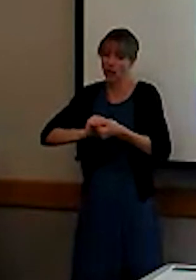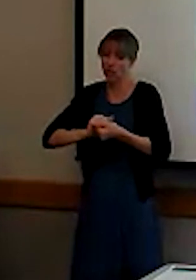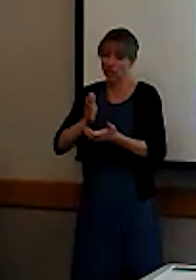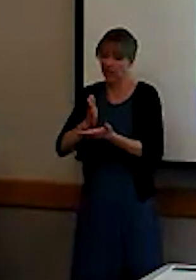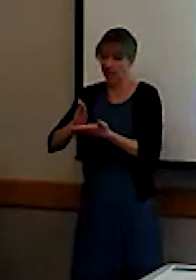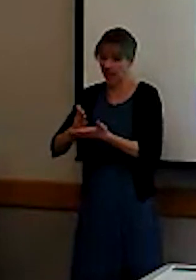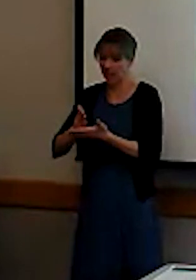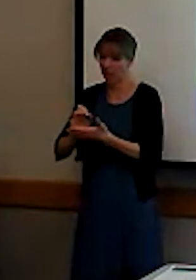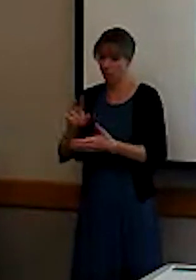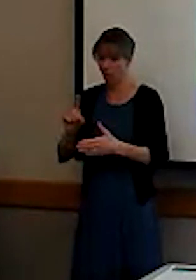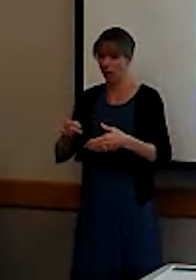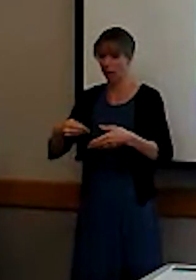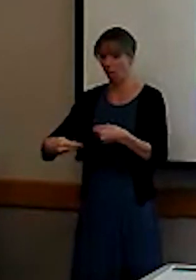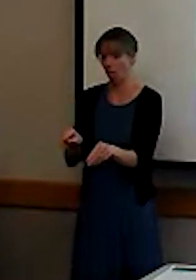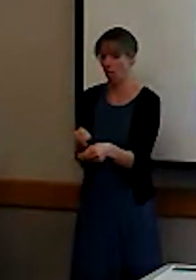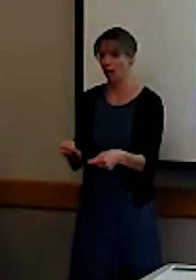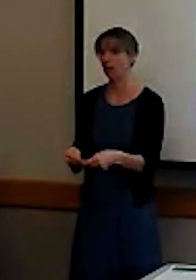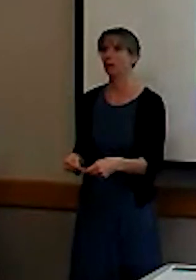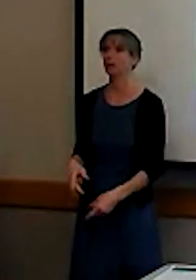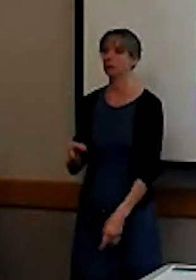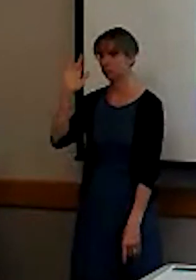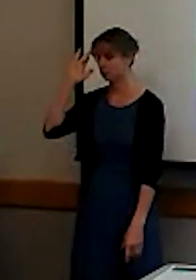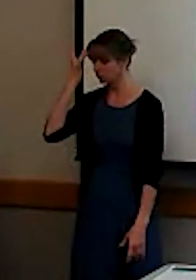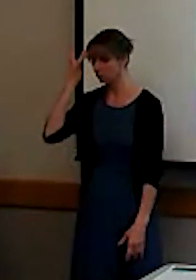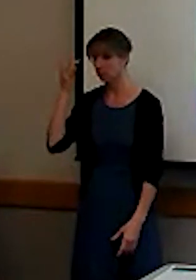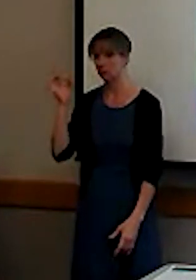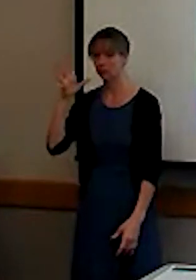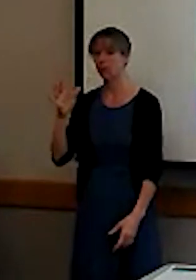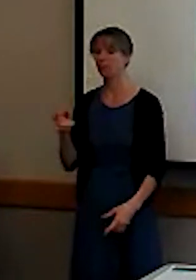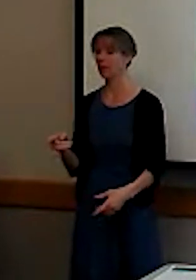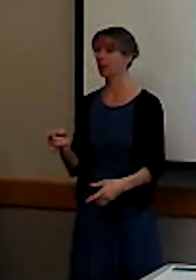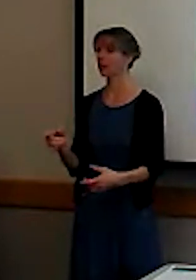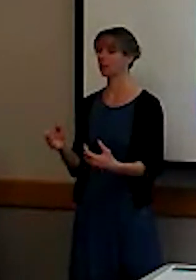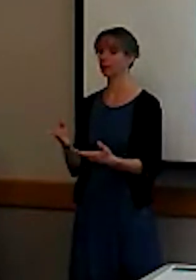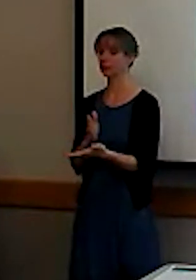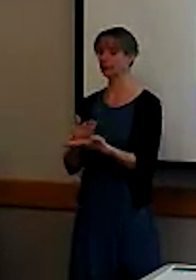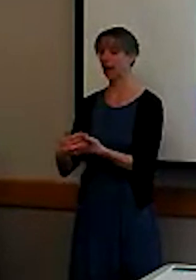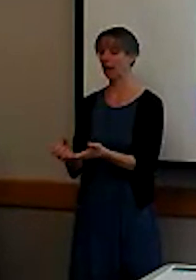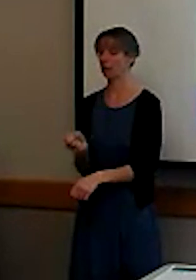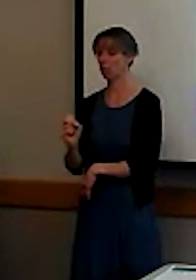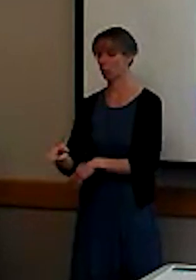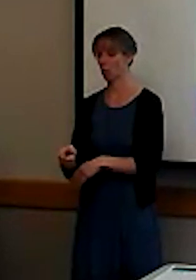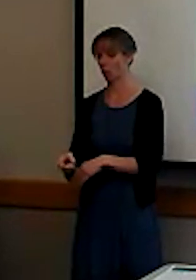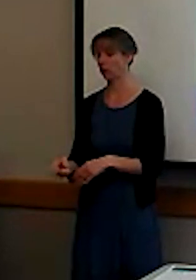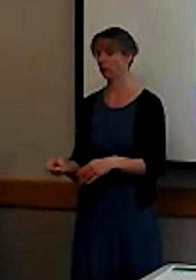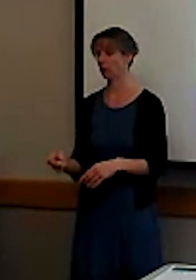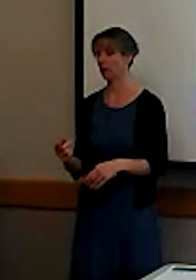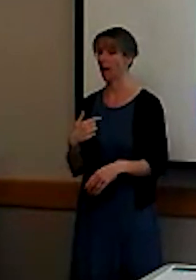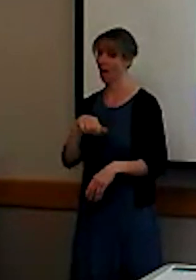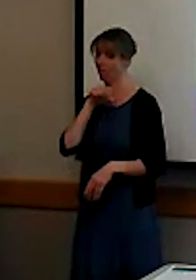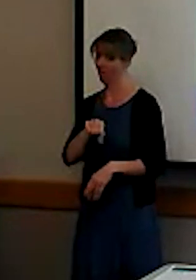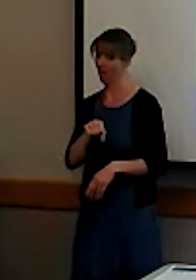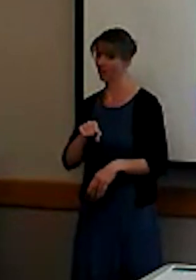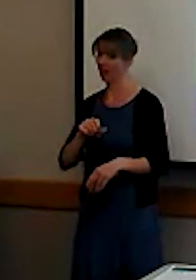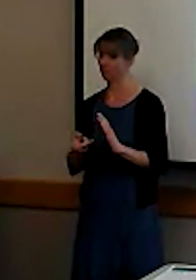the flex ones, were always such a hassle. And these are disposable. So not only do I love it and